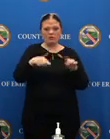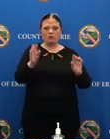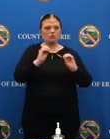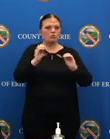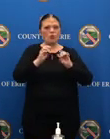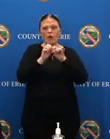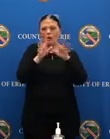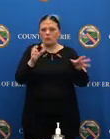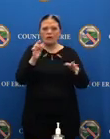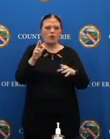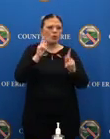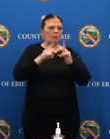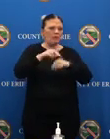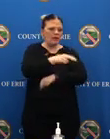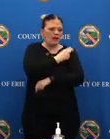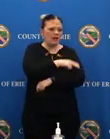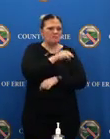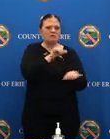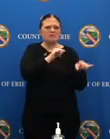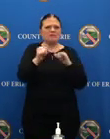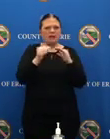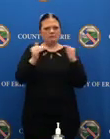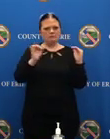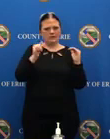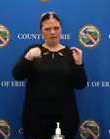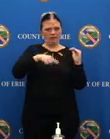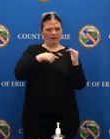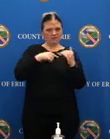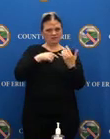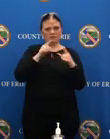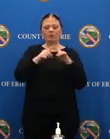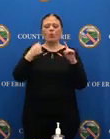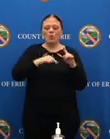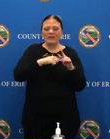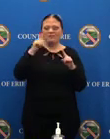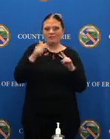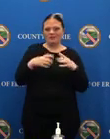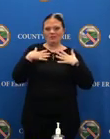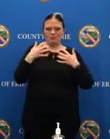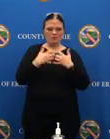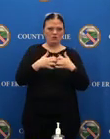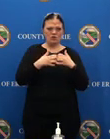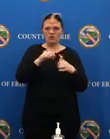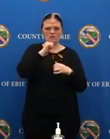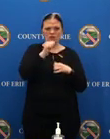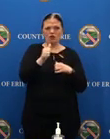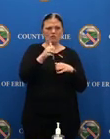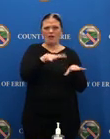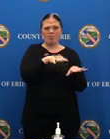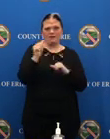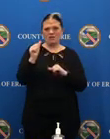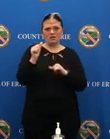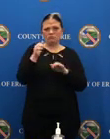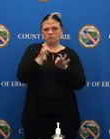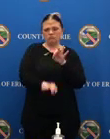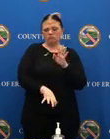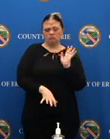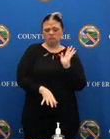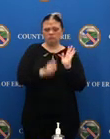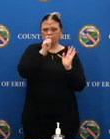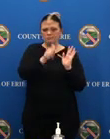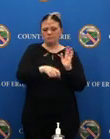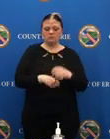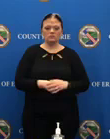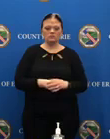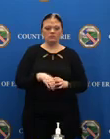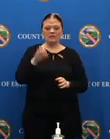or the hospitalizations to the same degree we do here, but we need our ventilators, and they're not going anywhere. It's as simple as that.